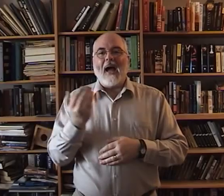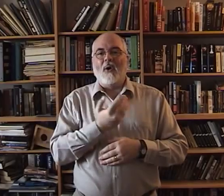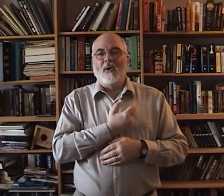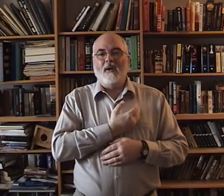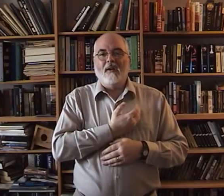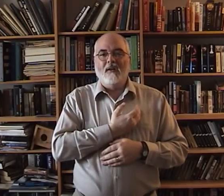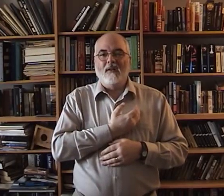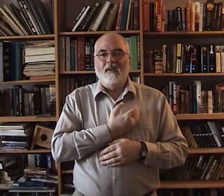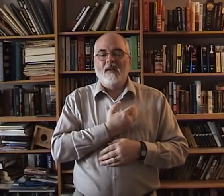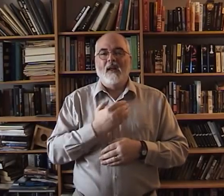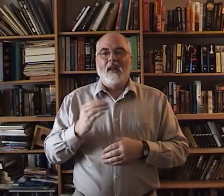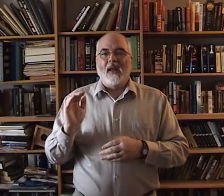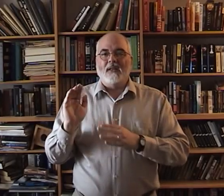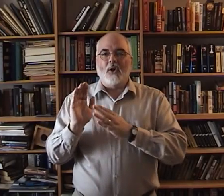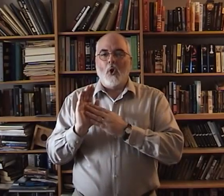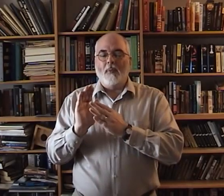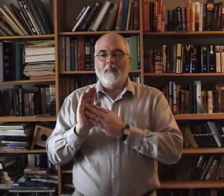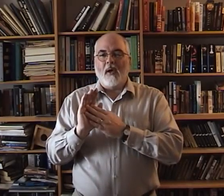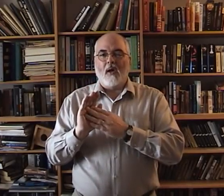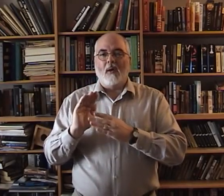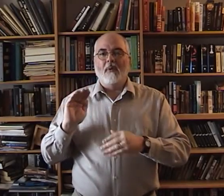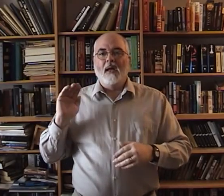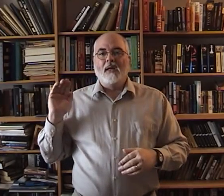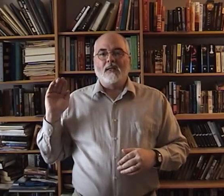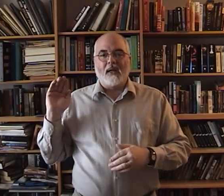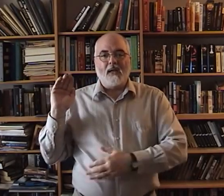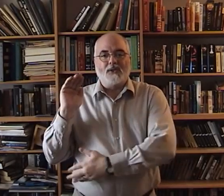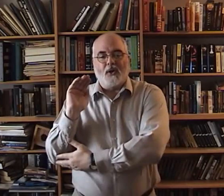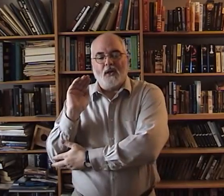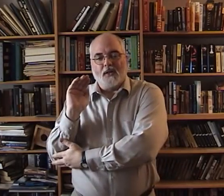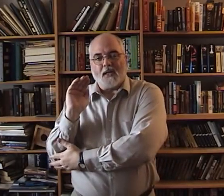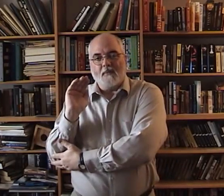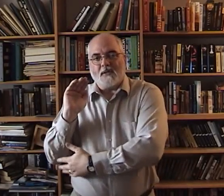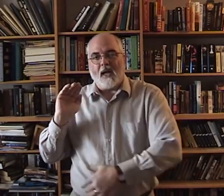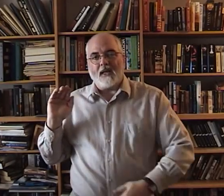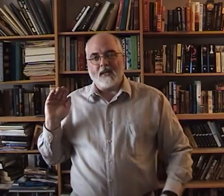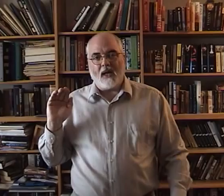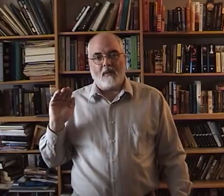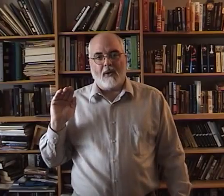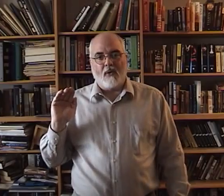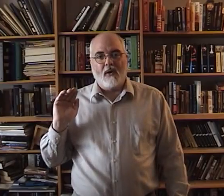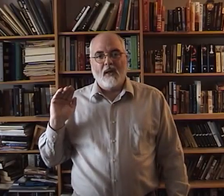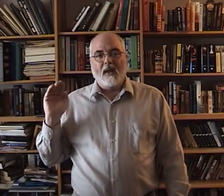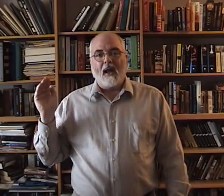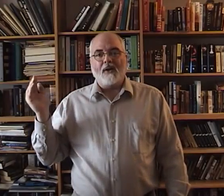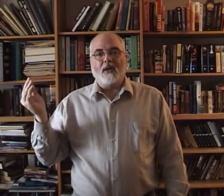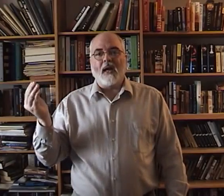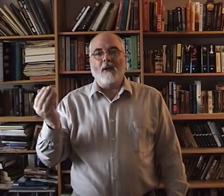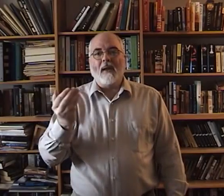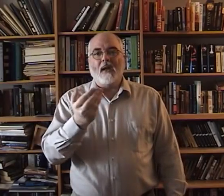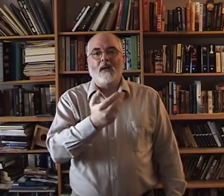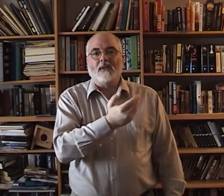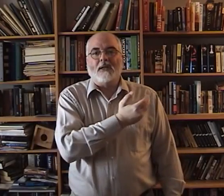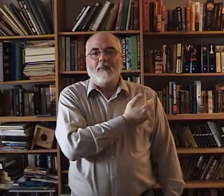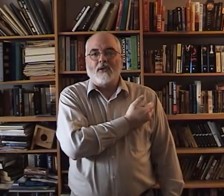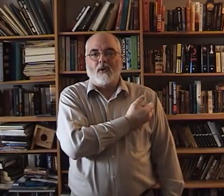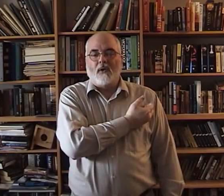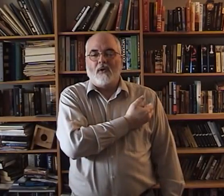Our is an open palm, again starting on the same side as the elbow, and just kind of making a little semicircle